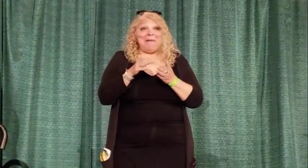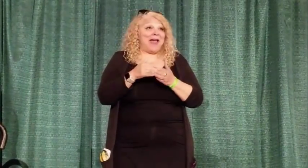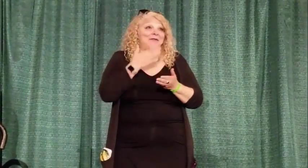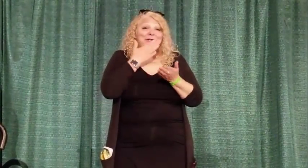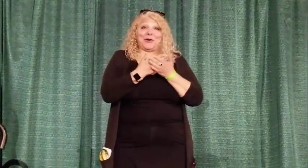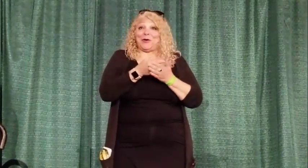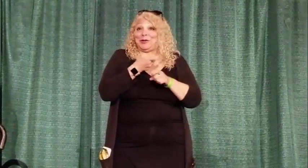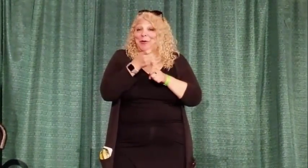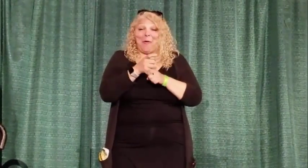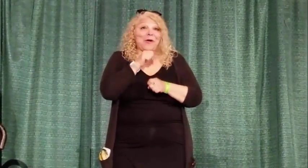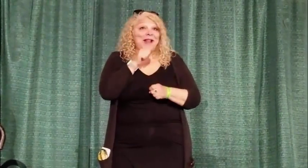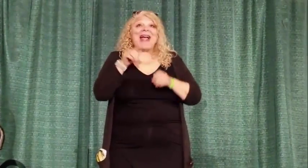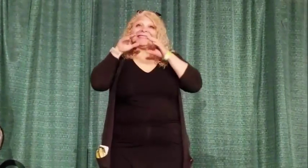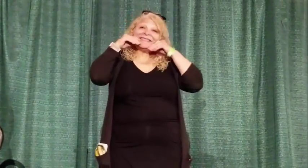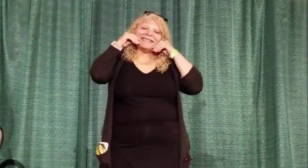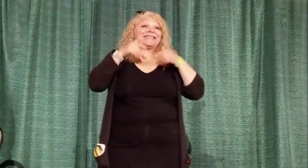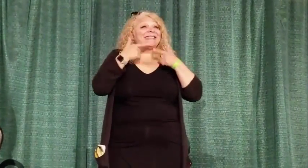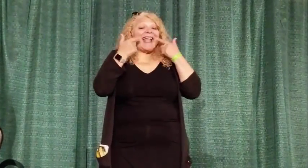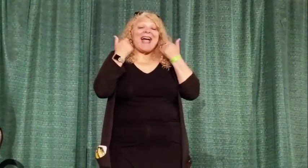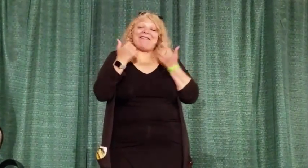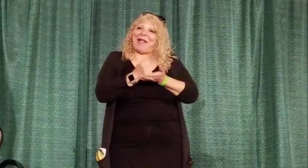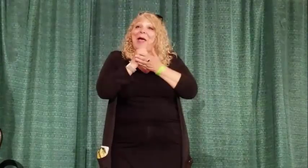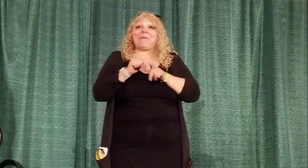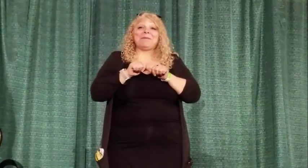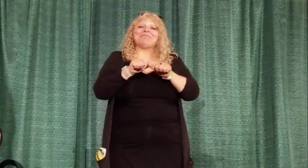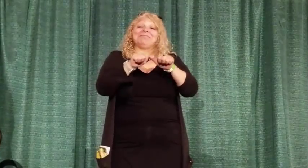anyway. Just make you live a year longer.